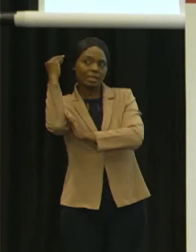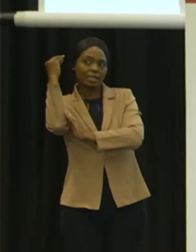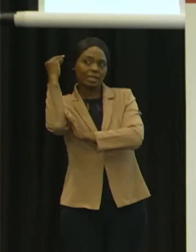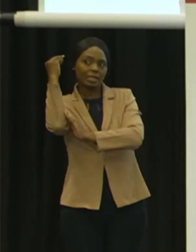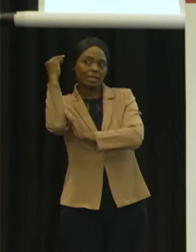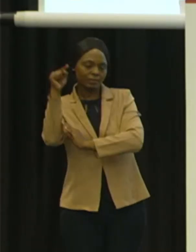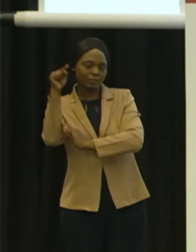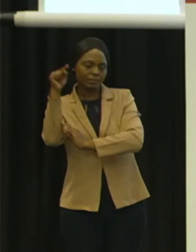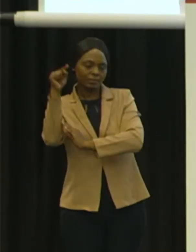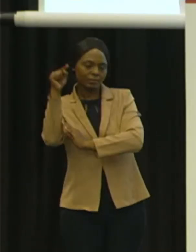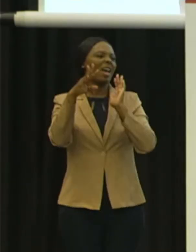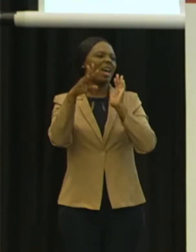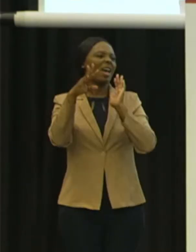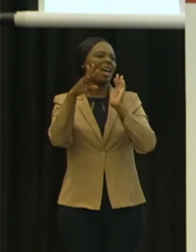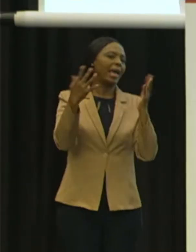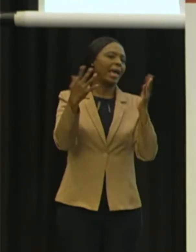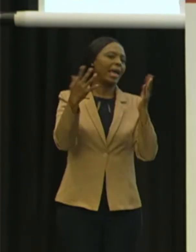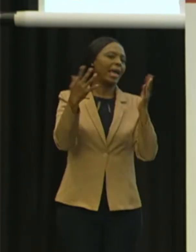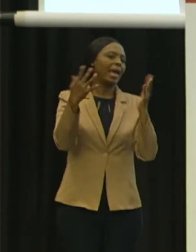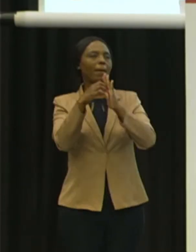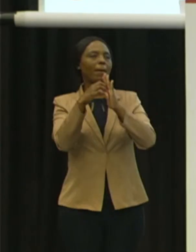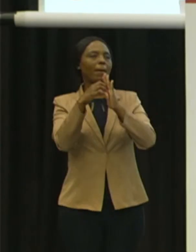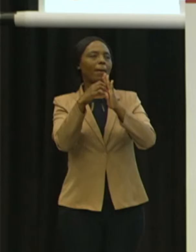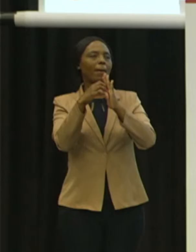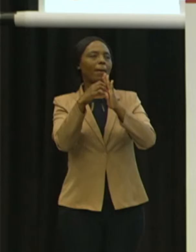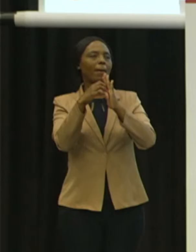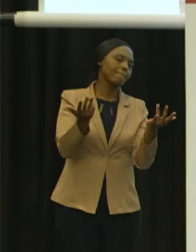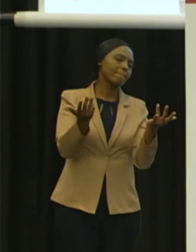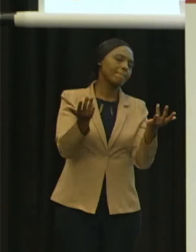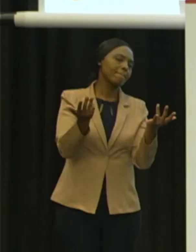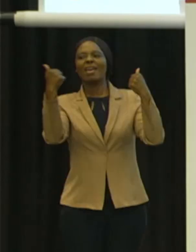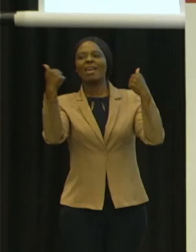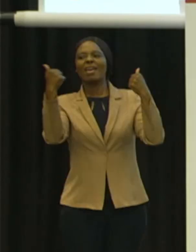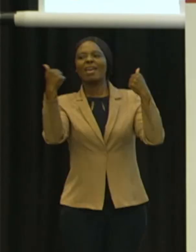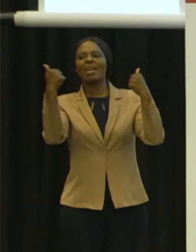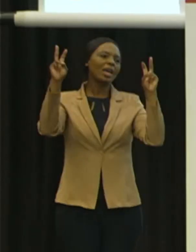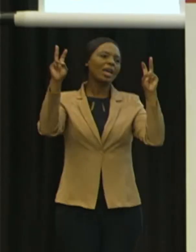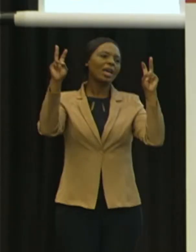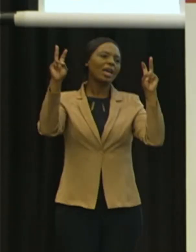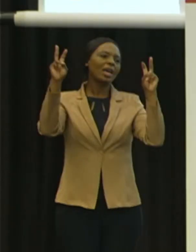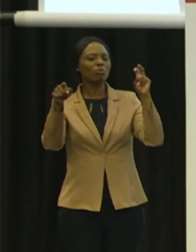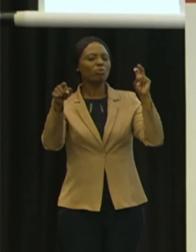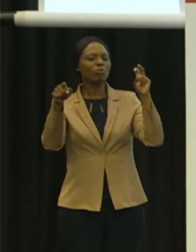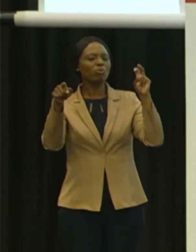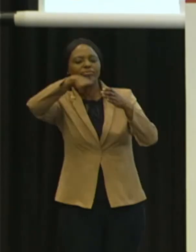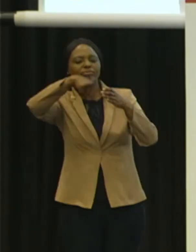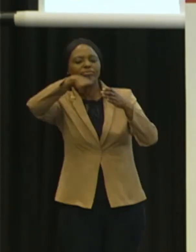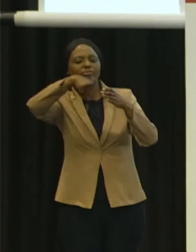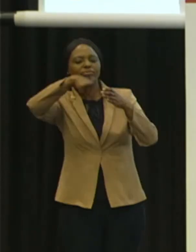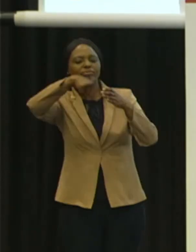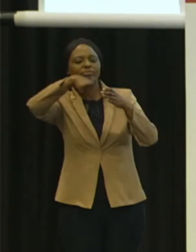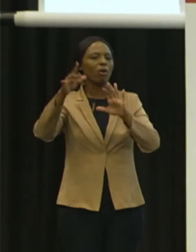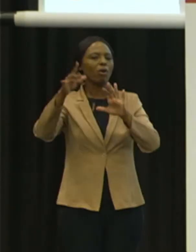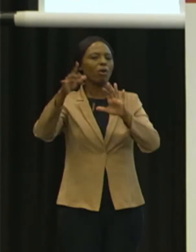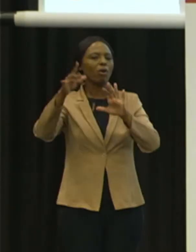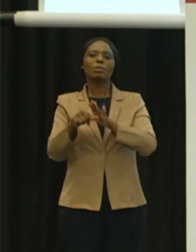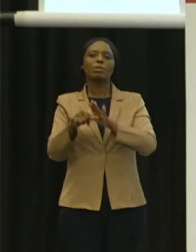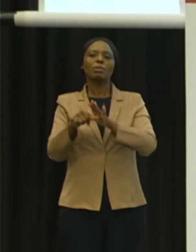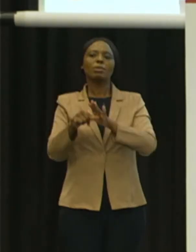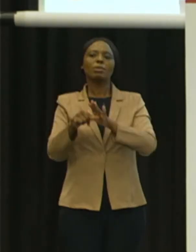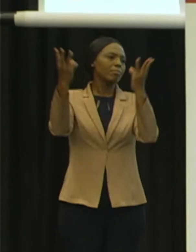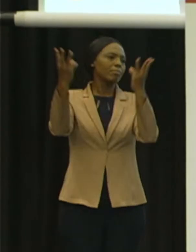in terms of how the health setup for key populations is currently